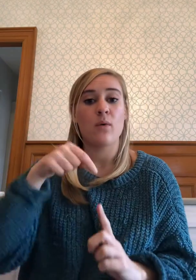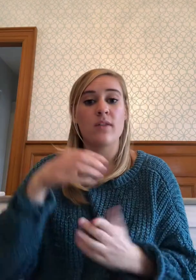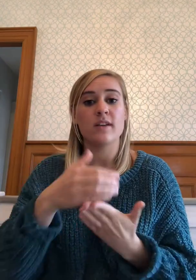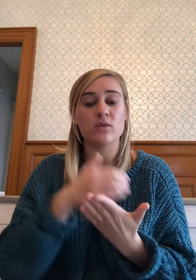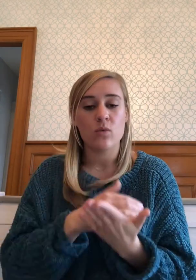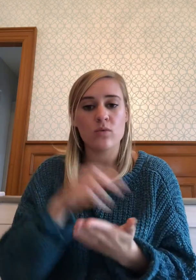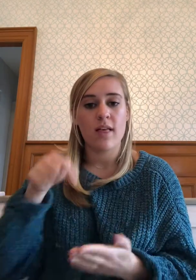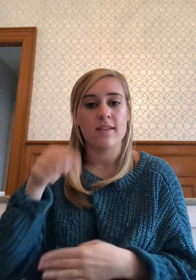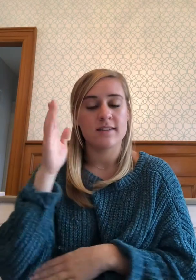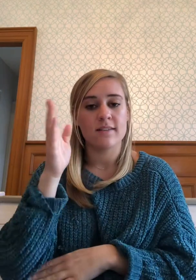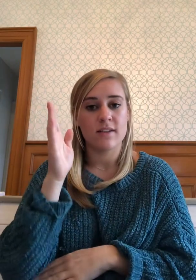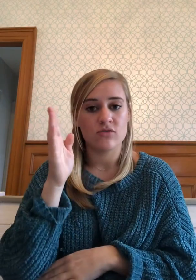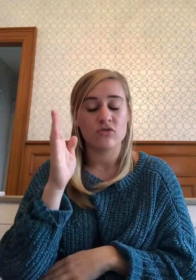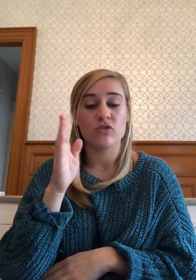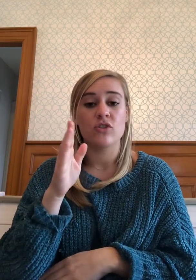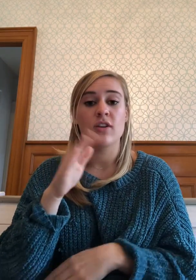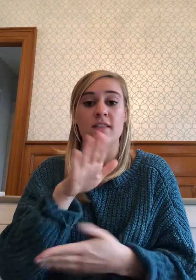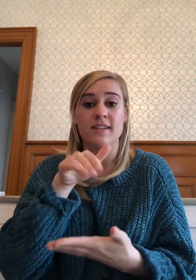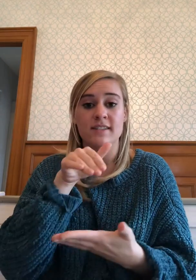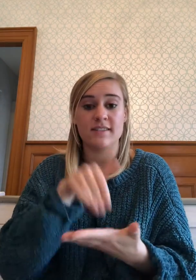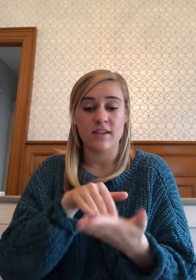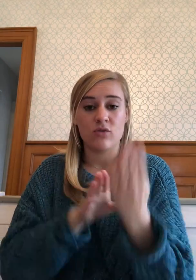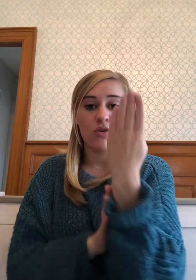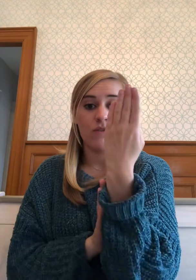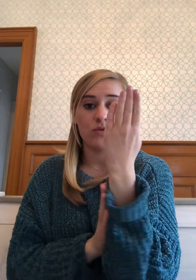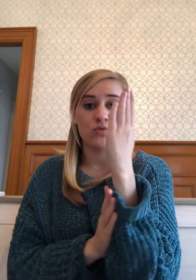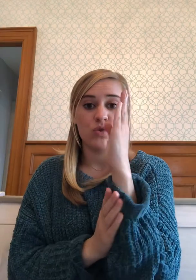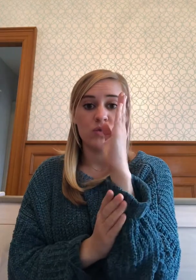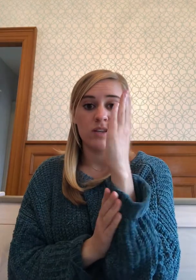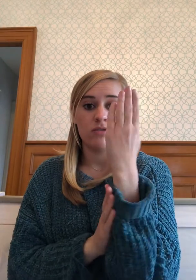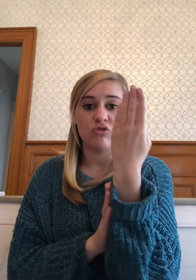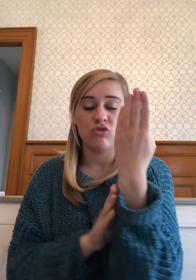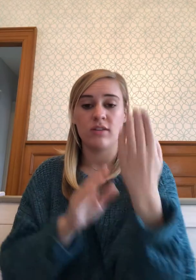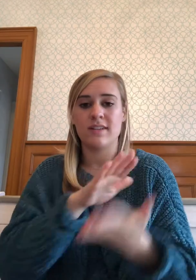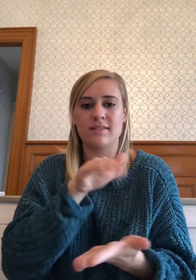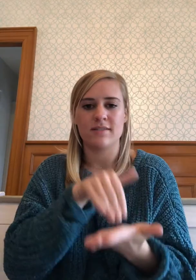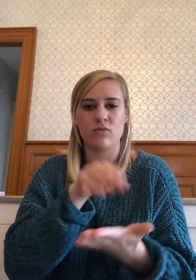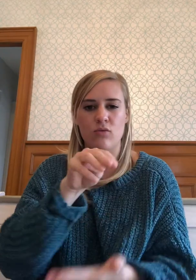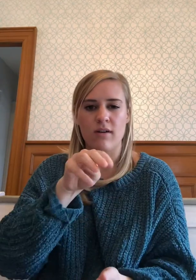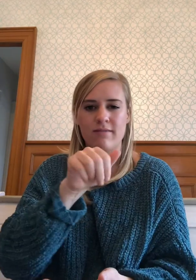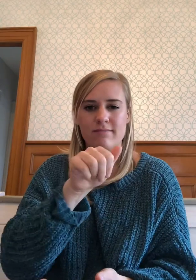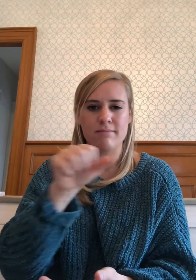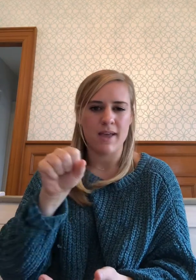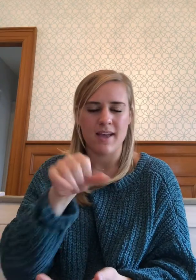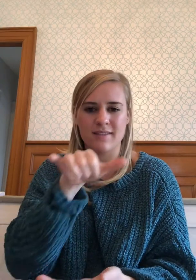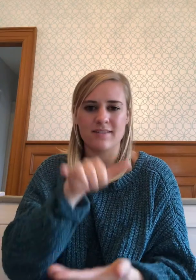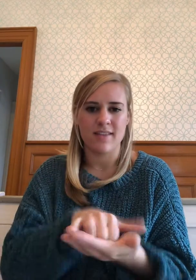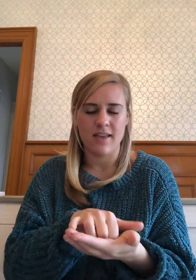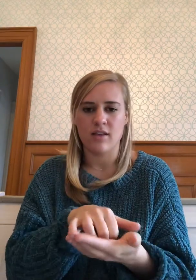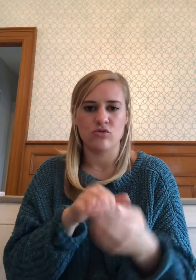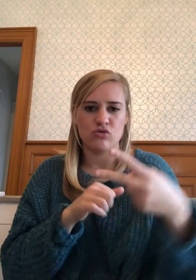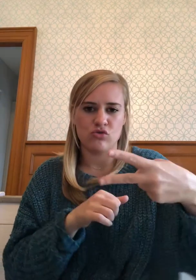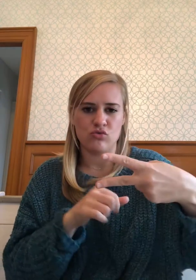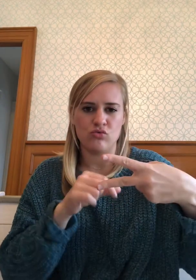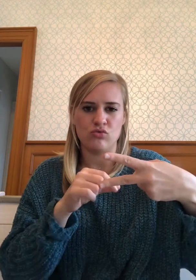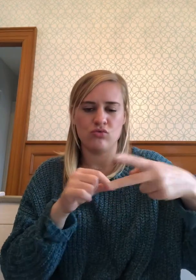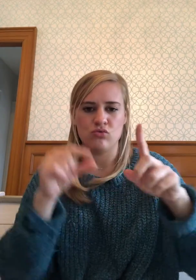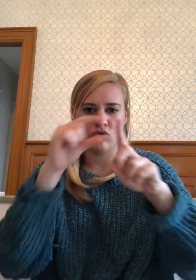center of rotation and center of mass terms are used rather interchangeably, but basically it's a point